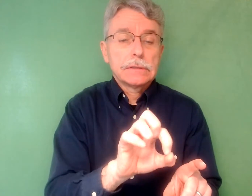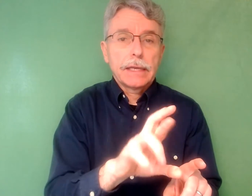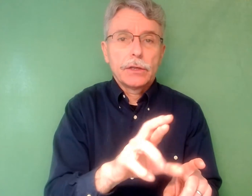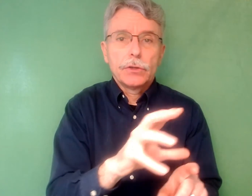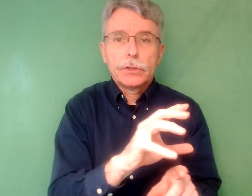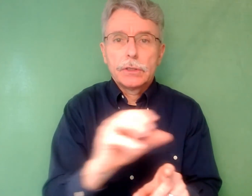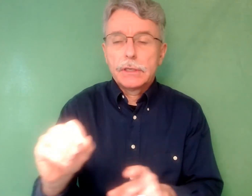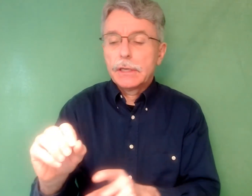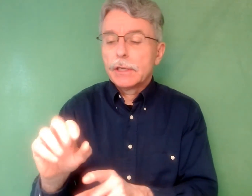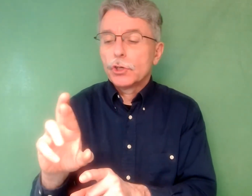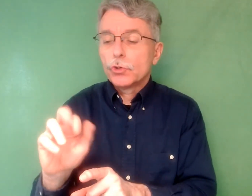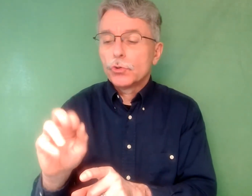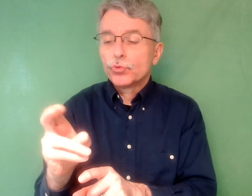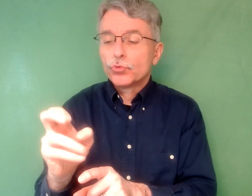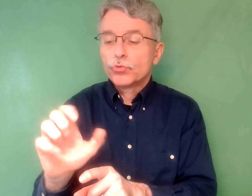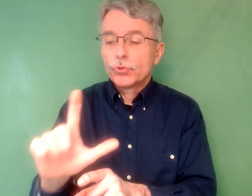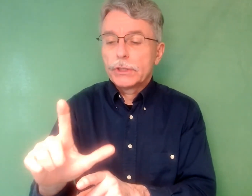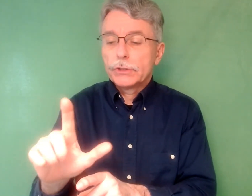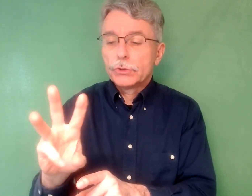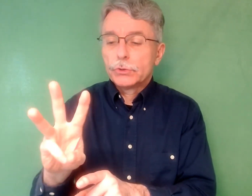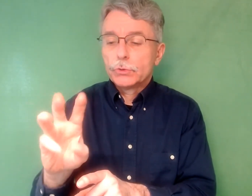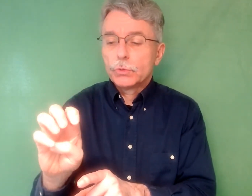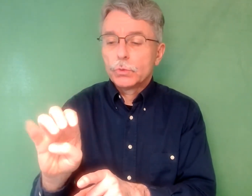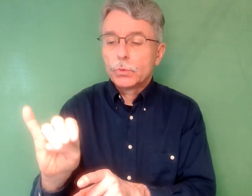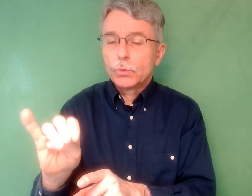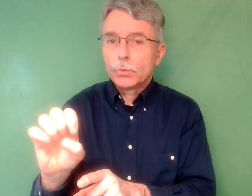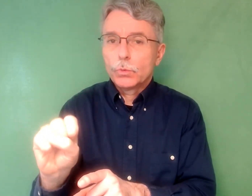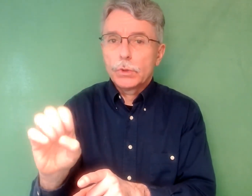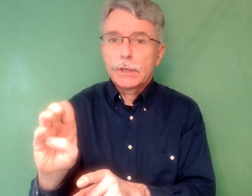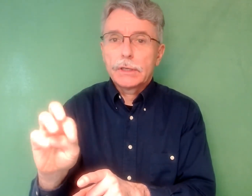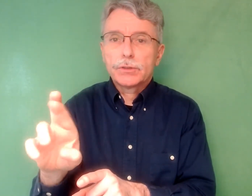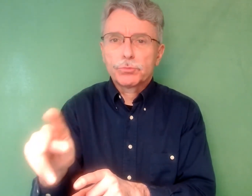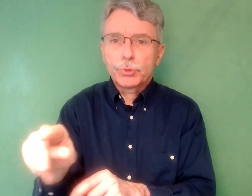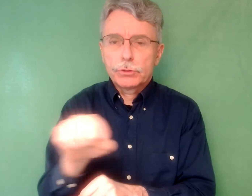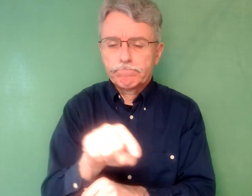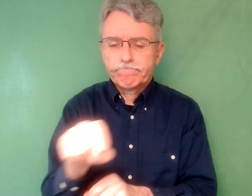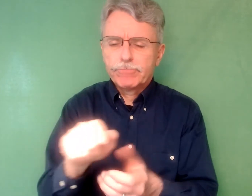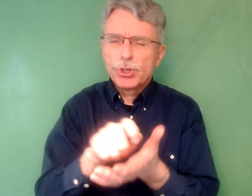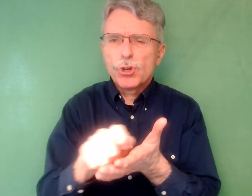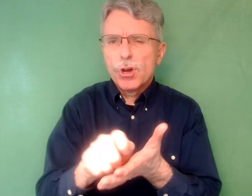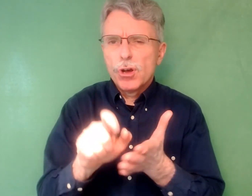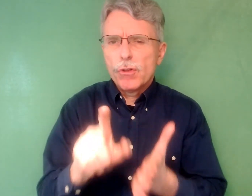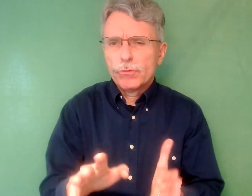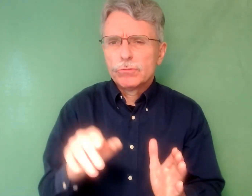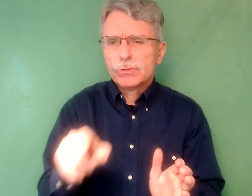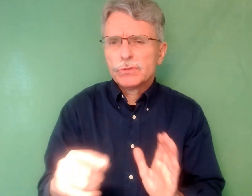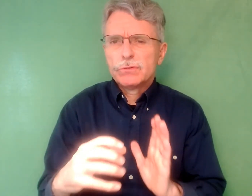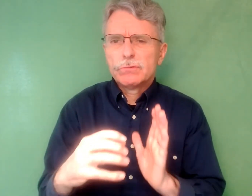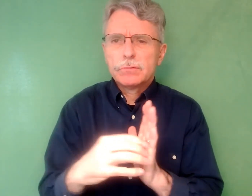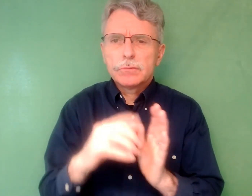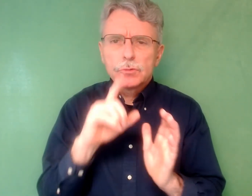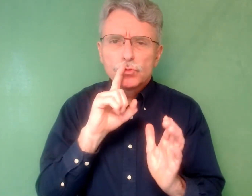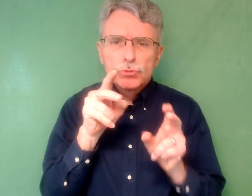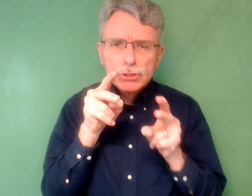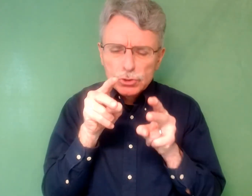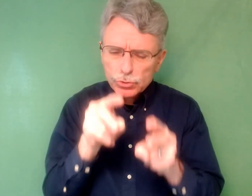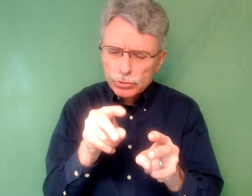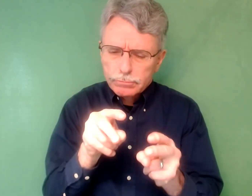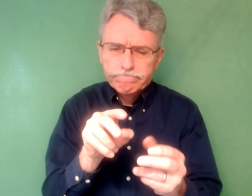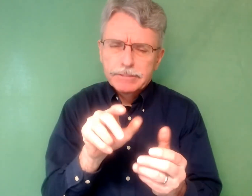of the Rehabilitation Act. Ms. Taylor and Ms. Weisberg are both attorneys at Equip for Equality, which is an organization